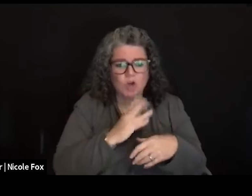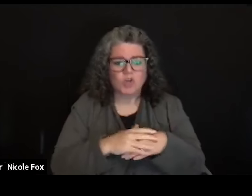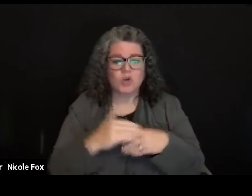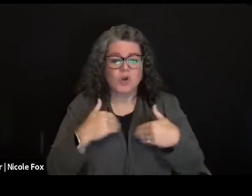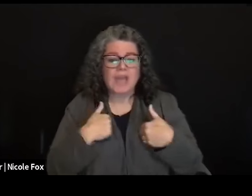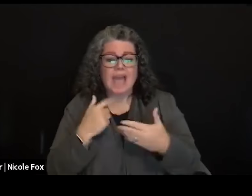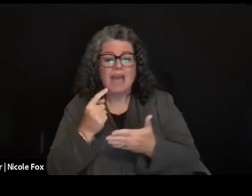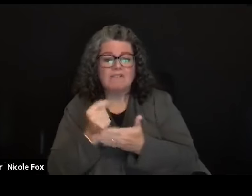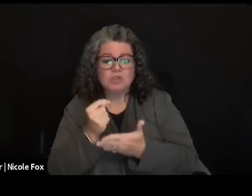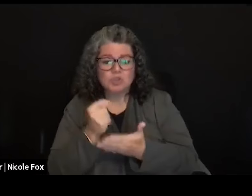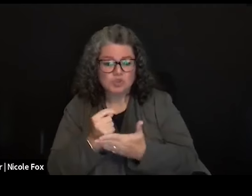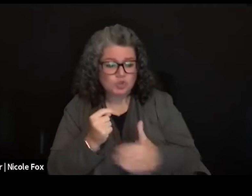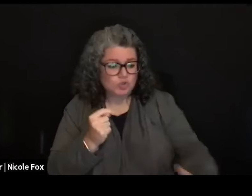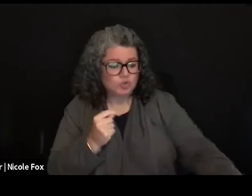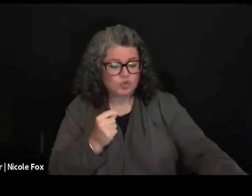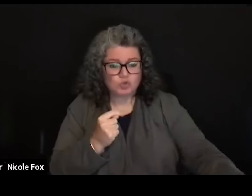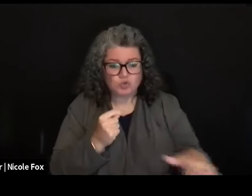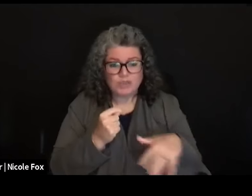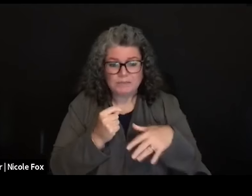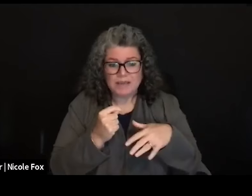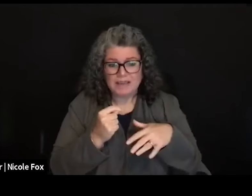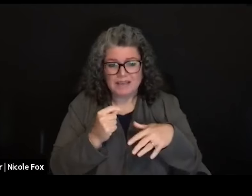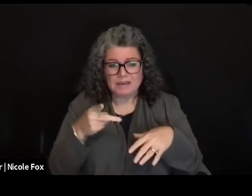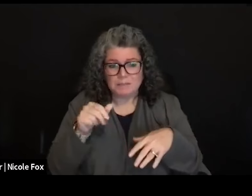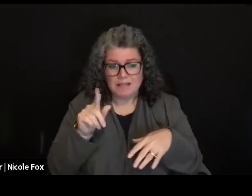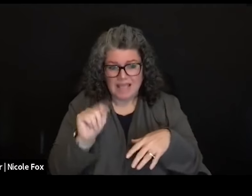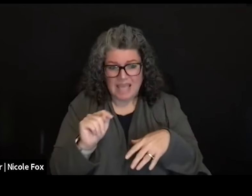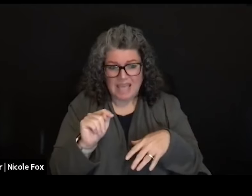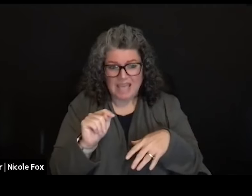plant that is a miniature representation of the North